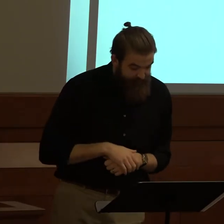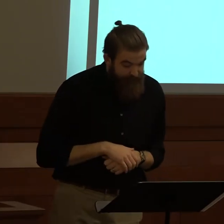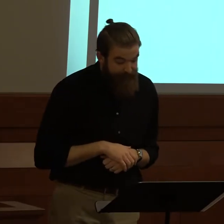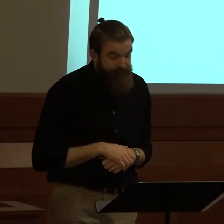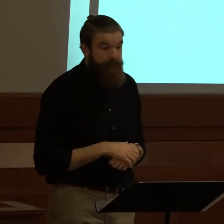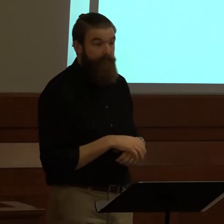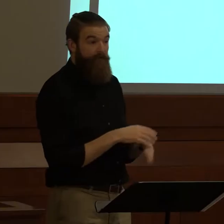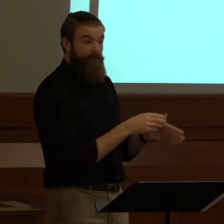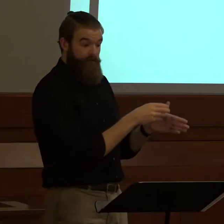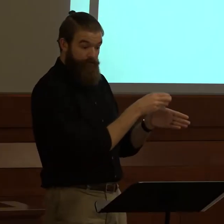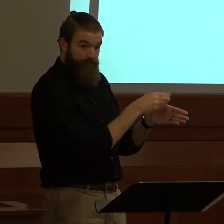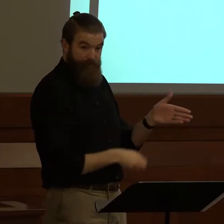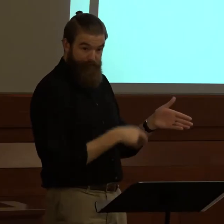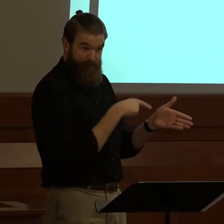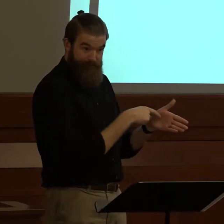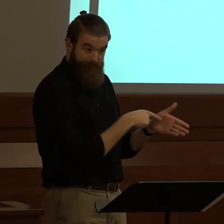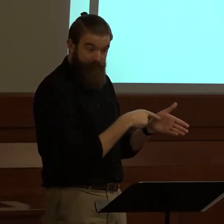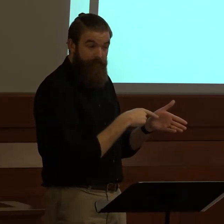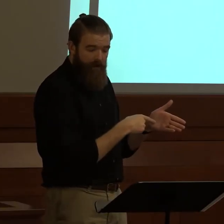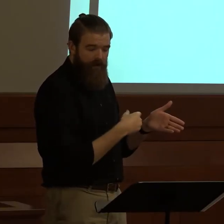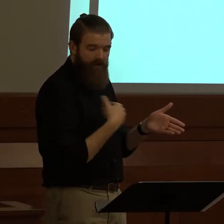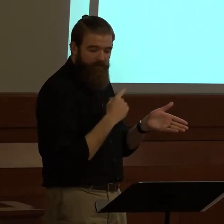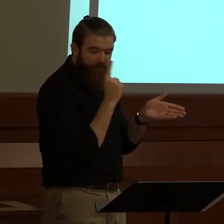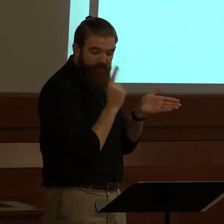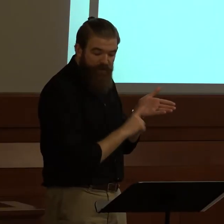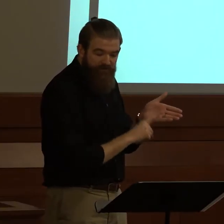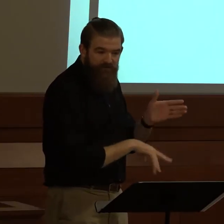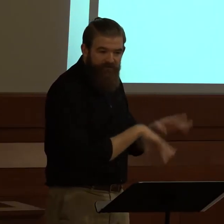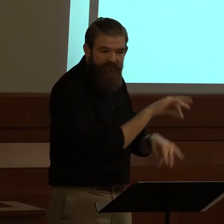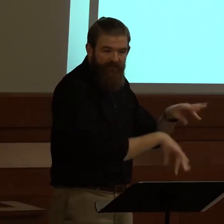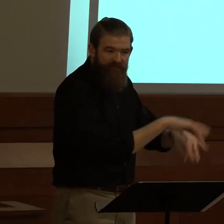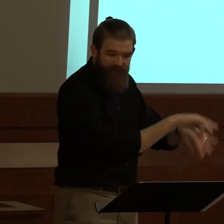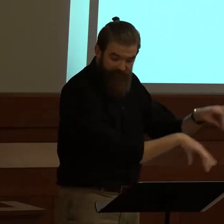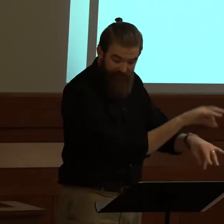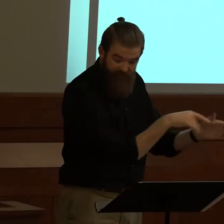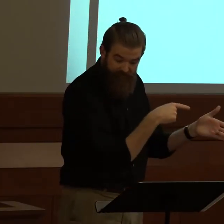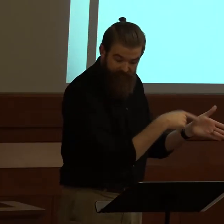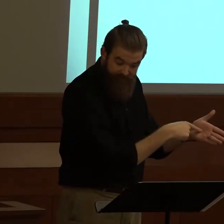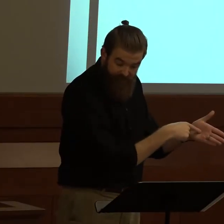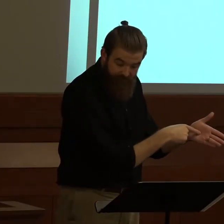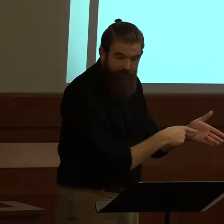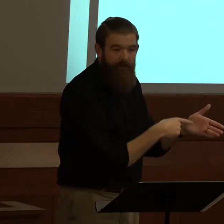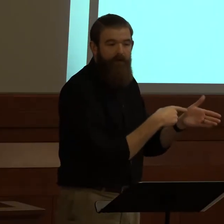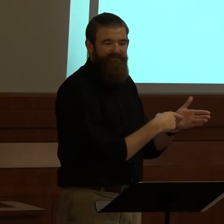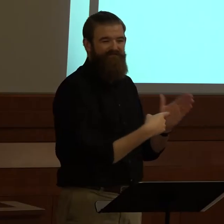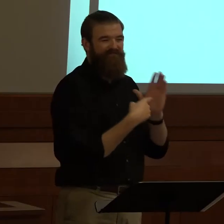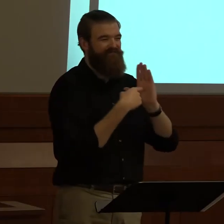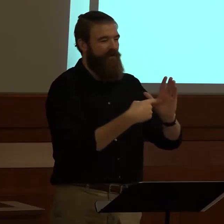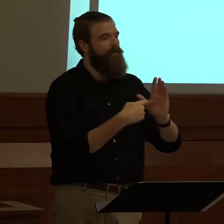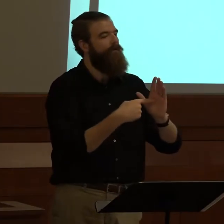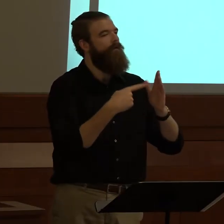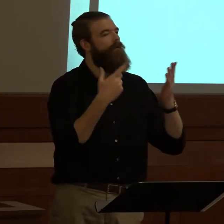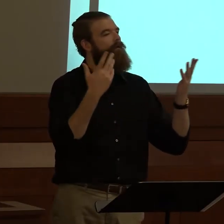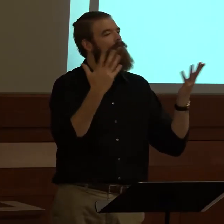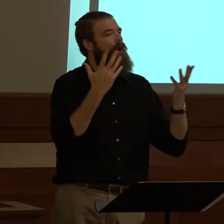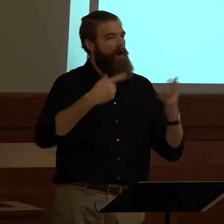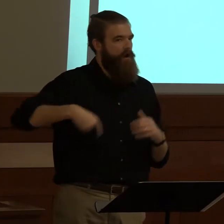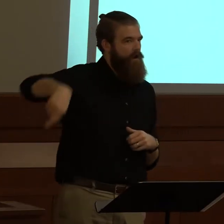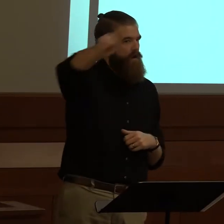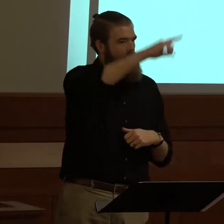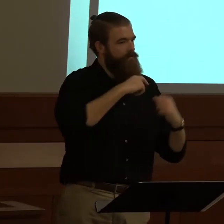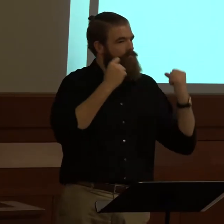faced in society. These have radically separated them from others. For example, the term deaf